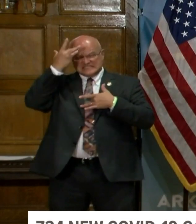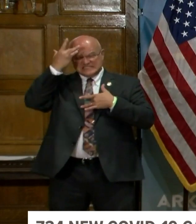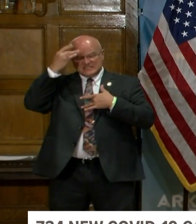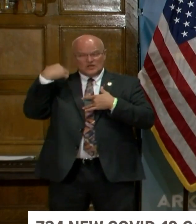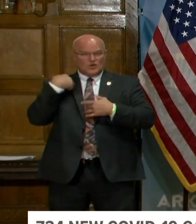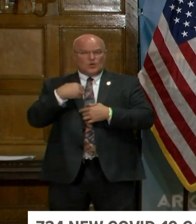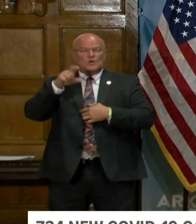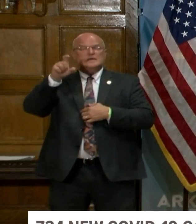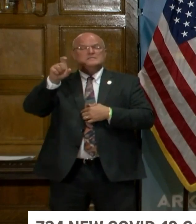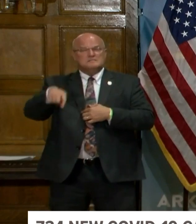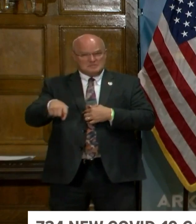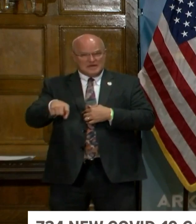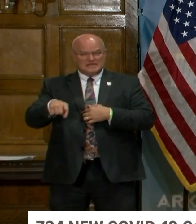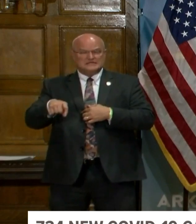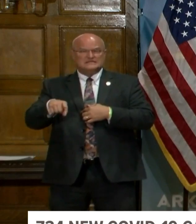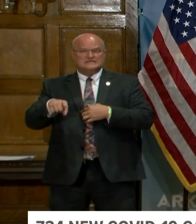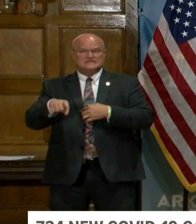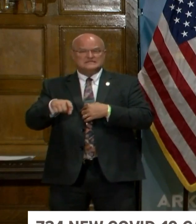to take